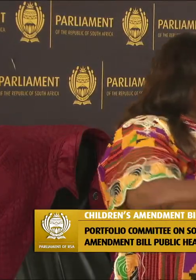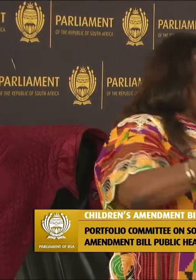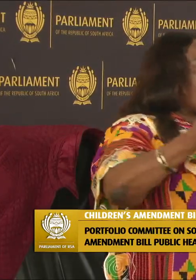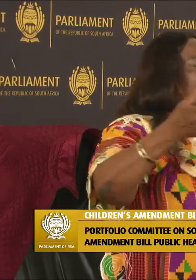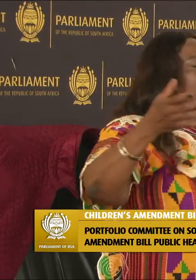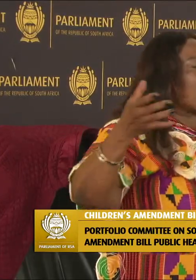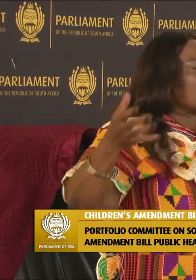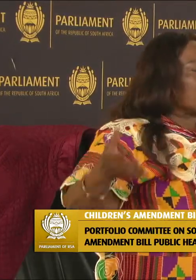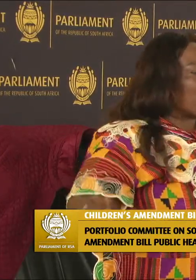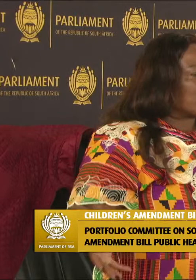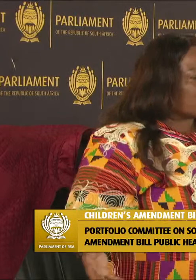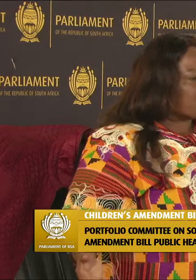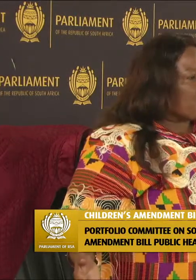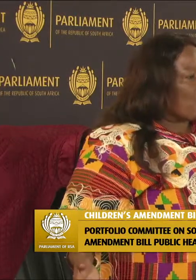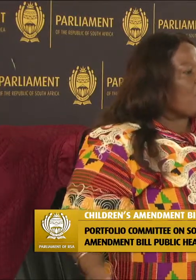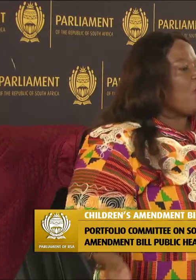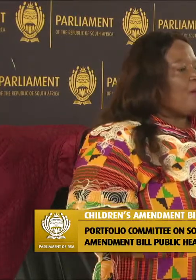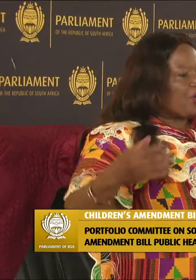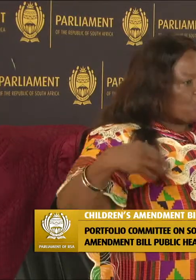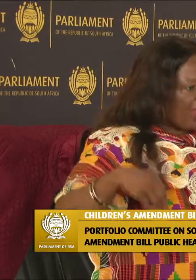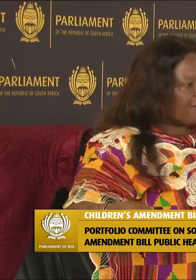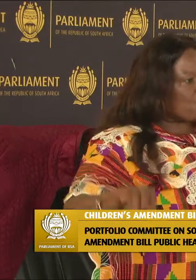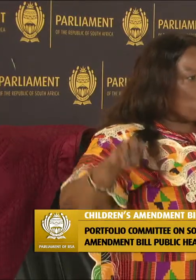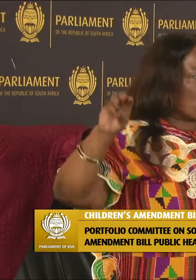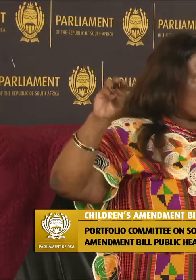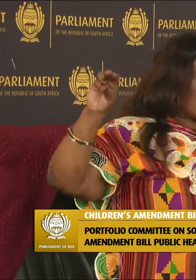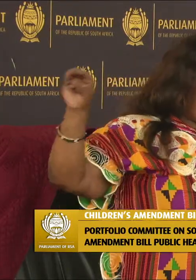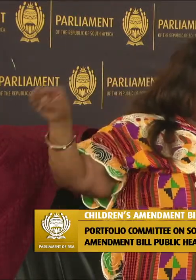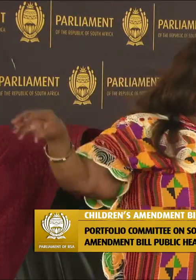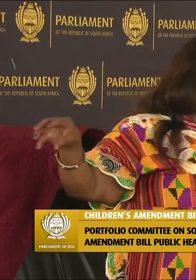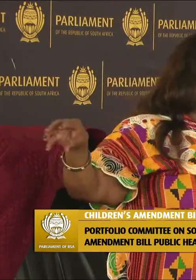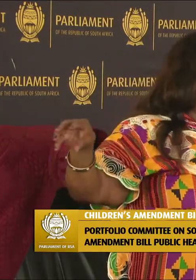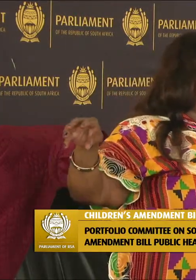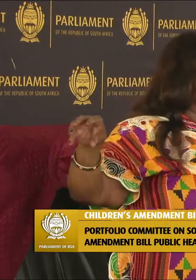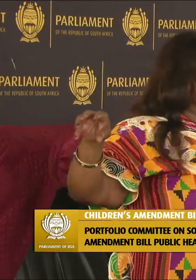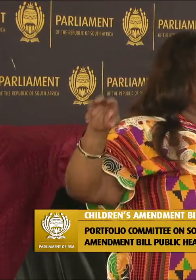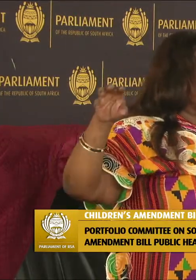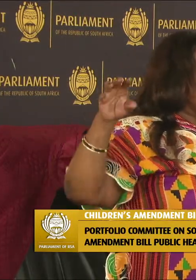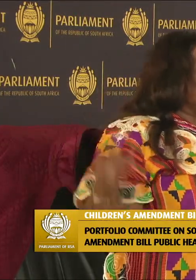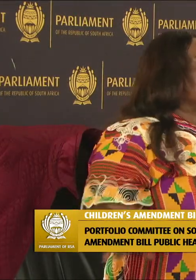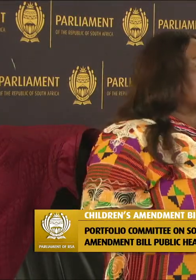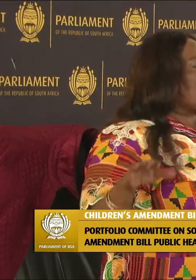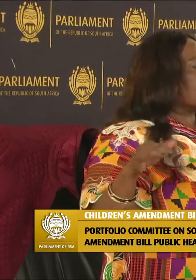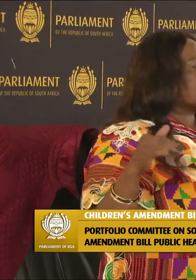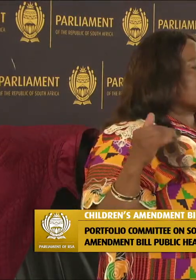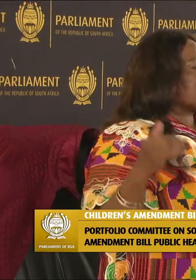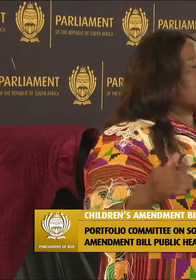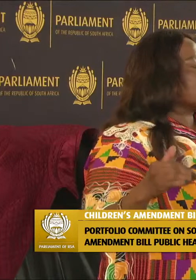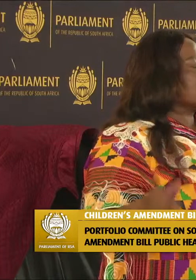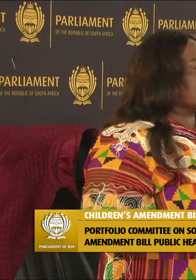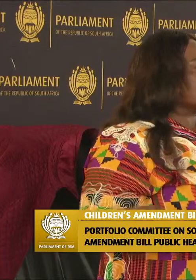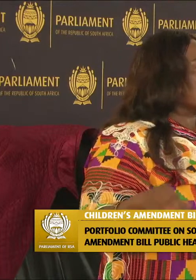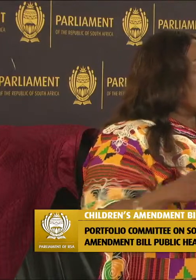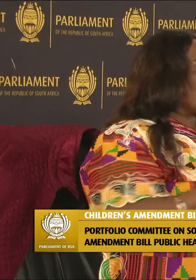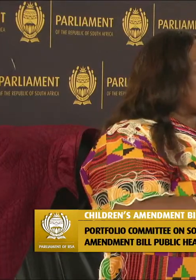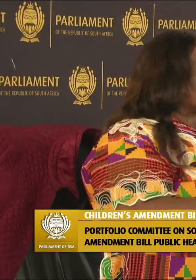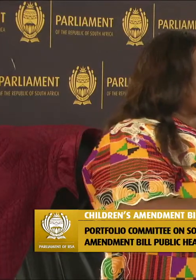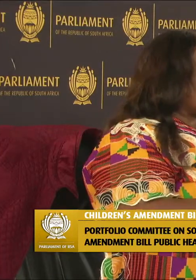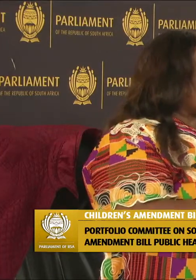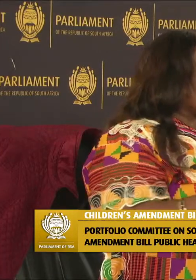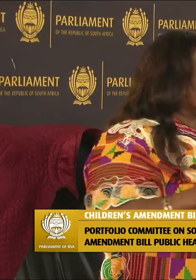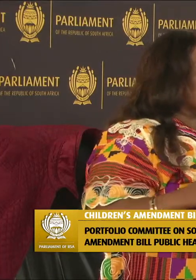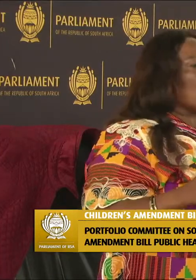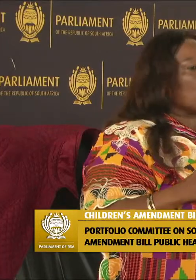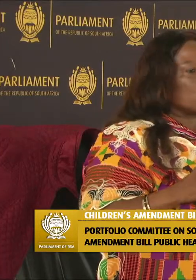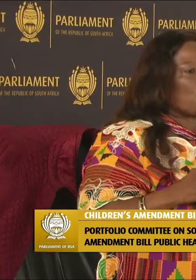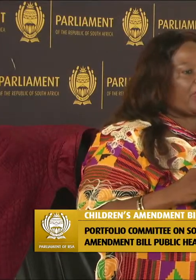yakho ayinayo i-ablution block, but you have to go to kwamasipala and request certain things